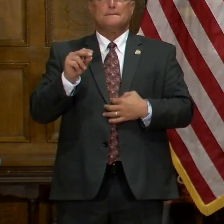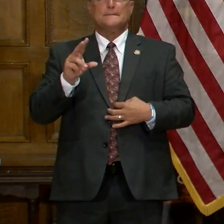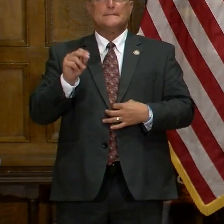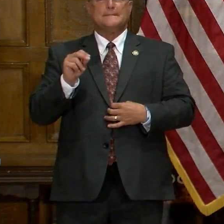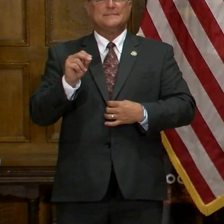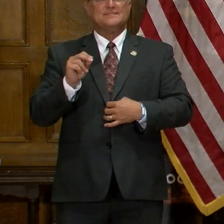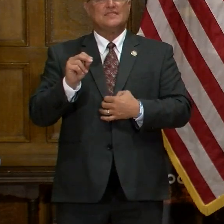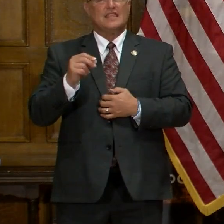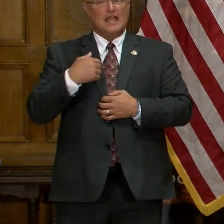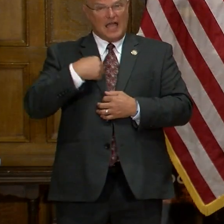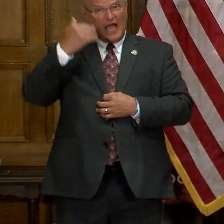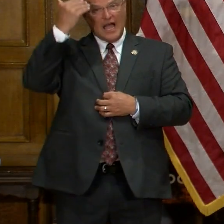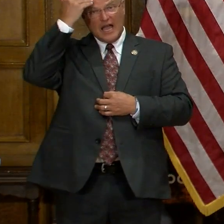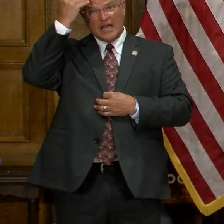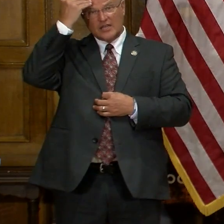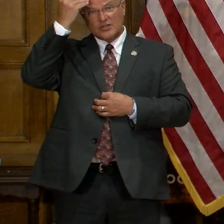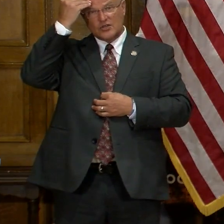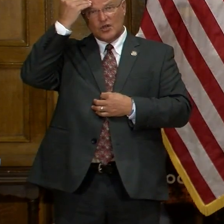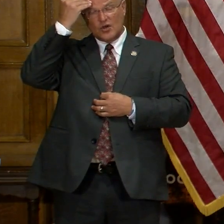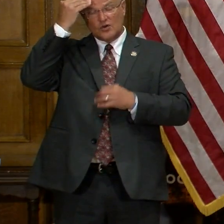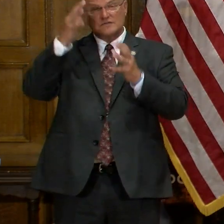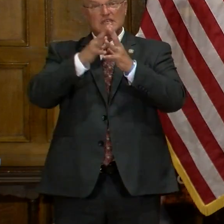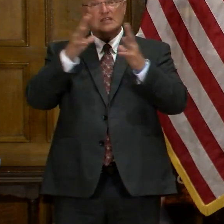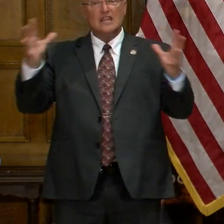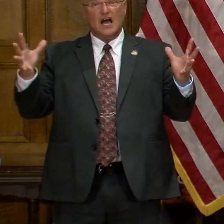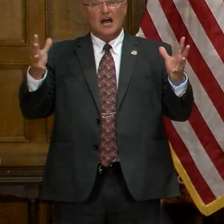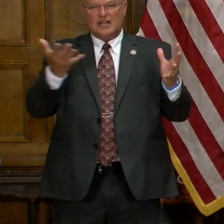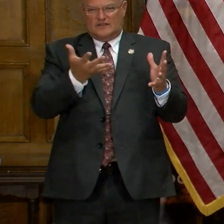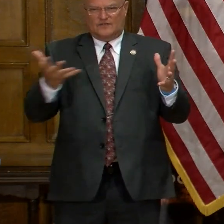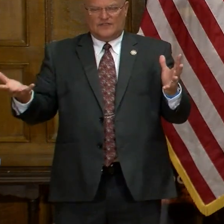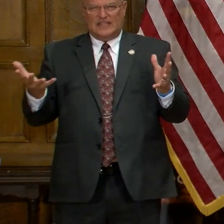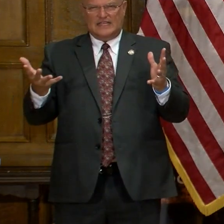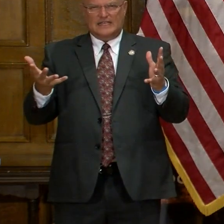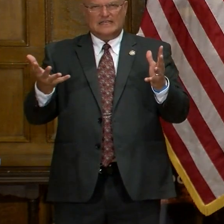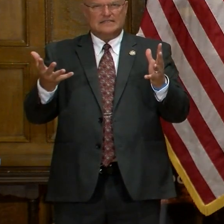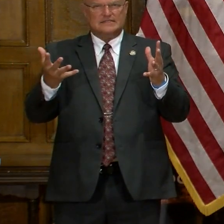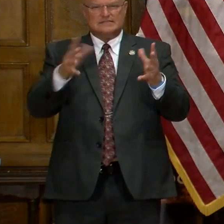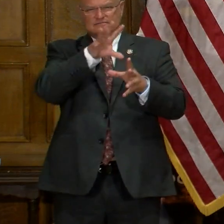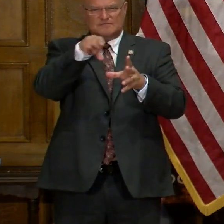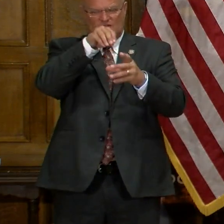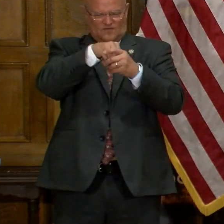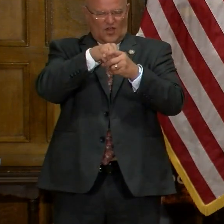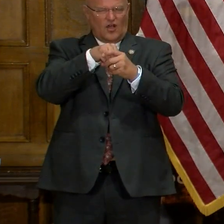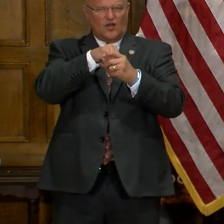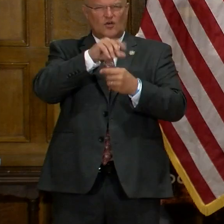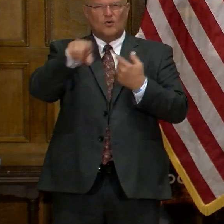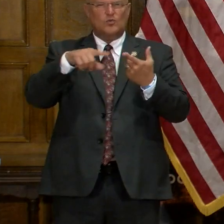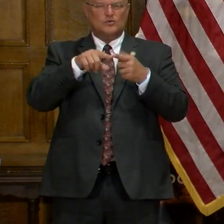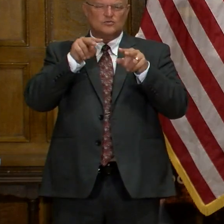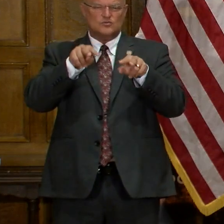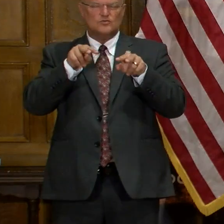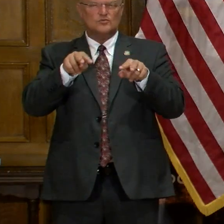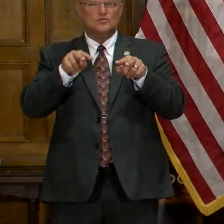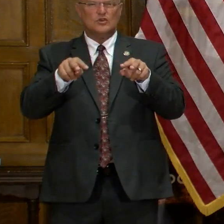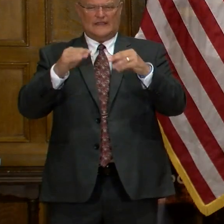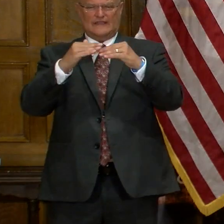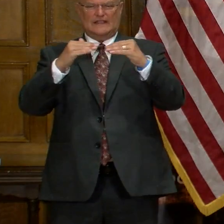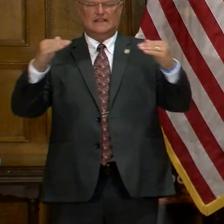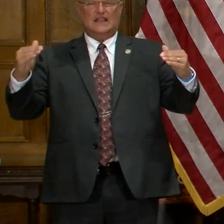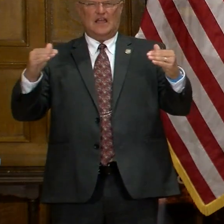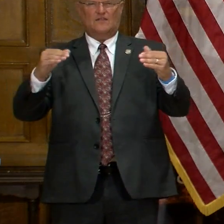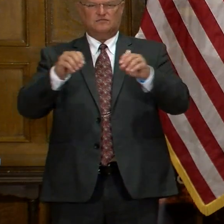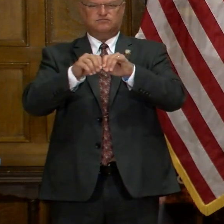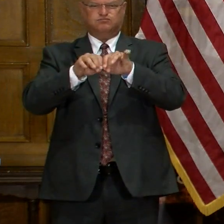I know that there's a lot of factors whenever you look at the level